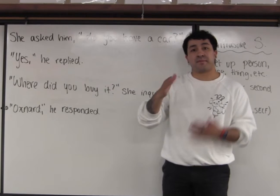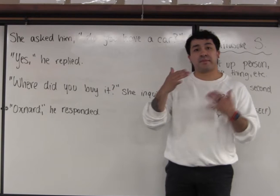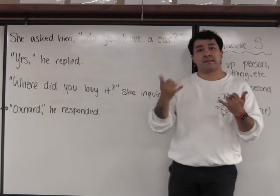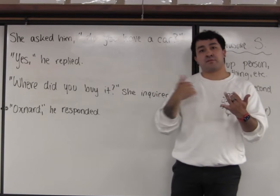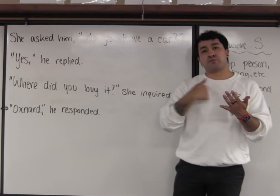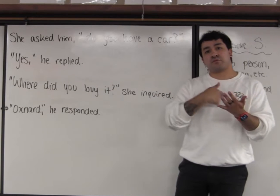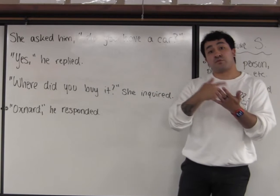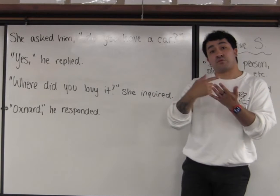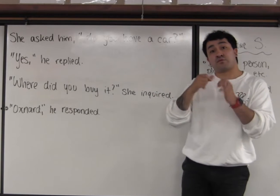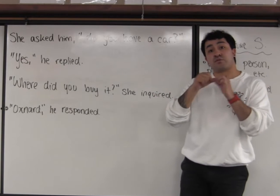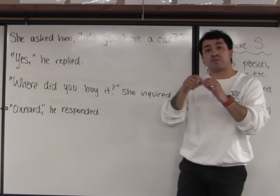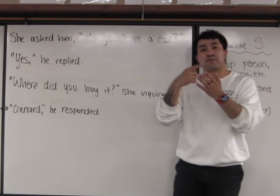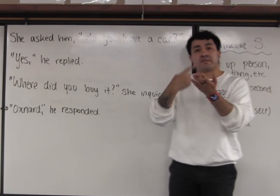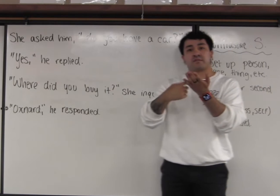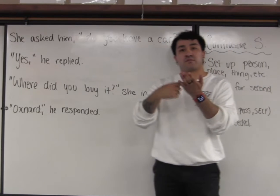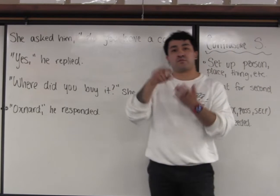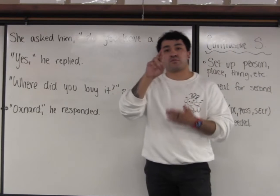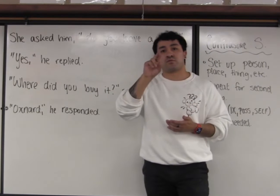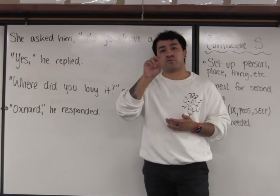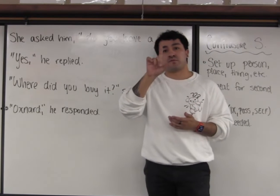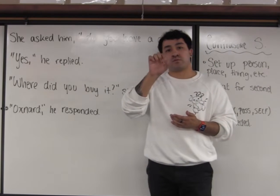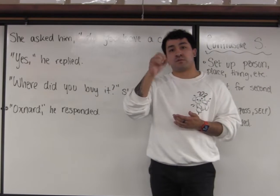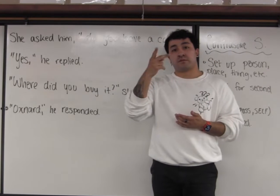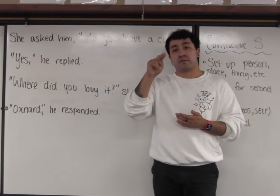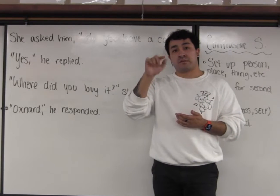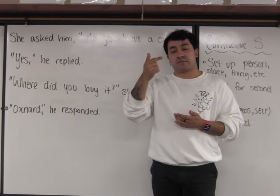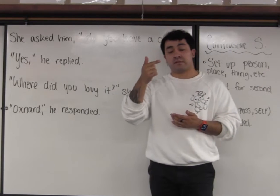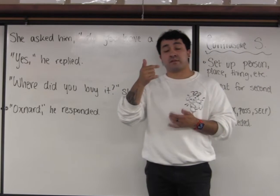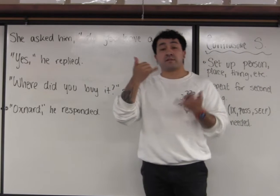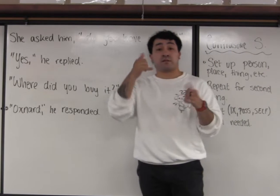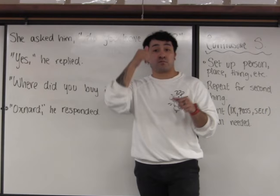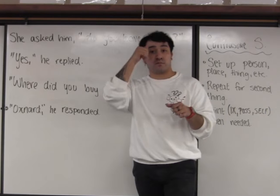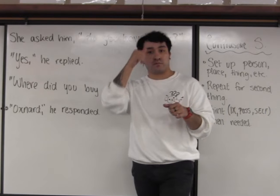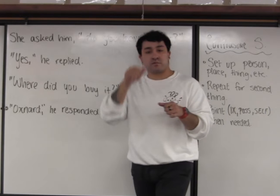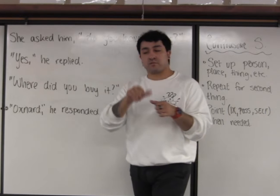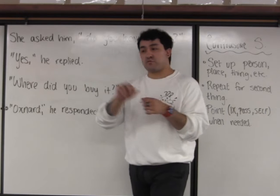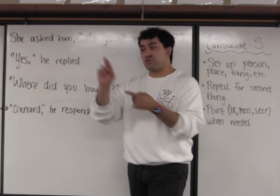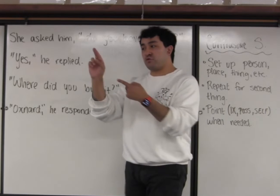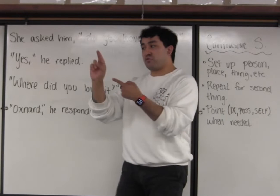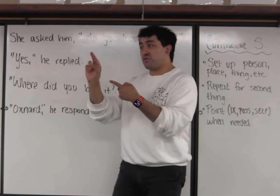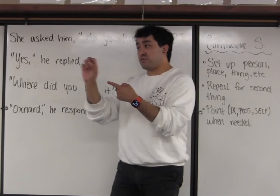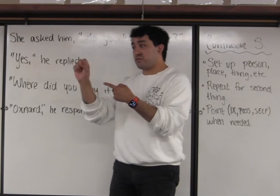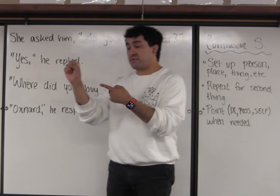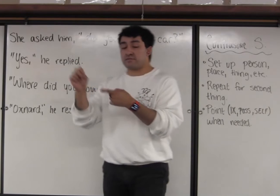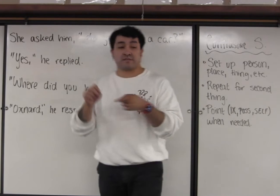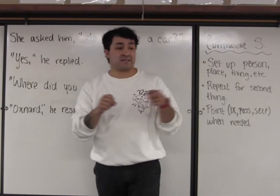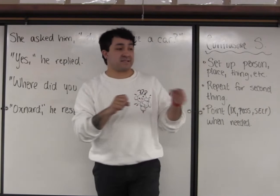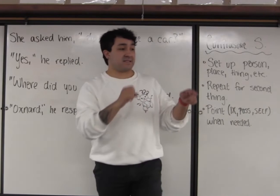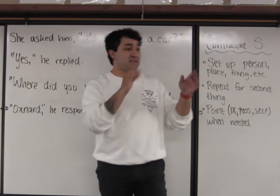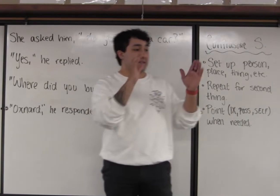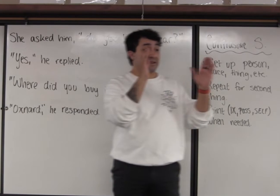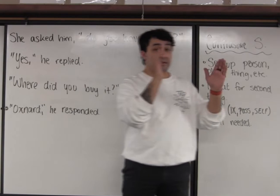Hello. So today we are going to go ahead and continue discussing role shifting. So remember, role